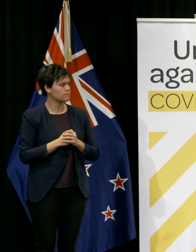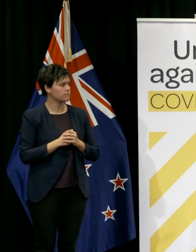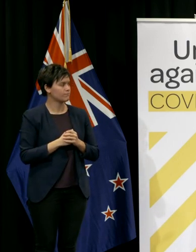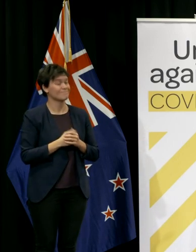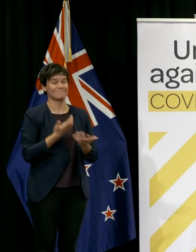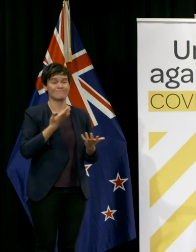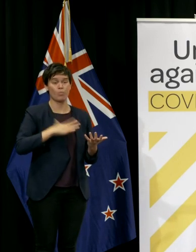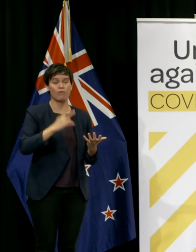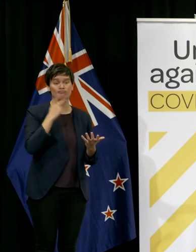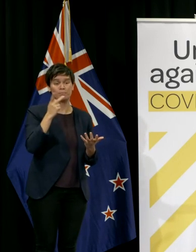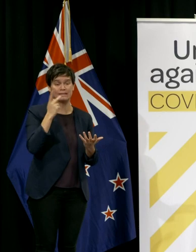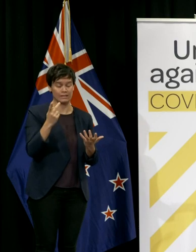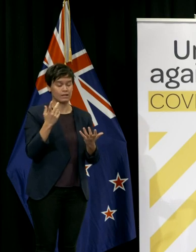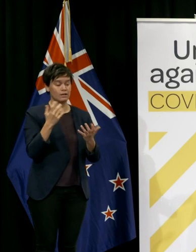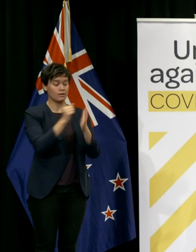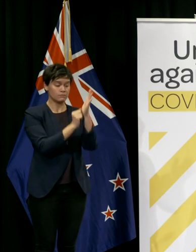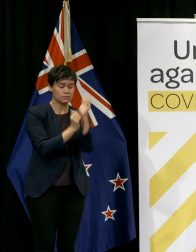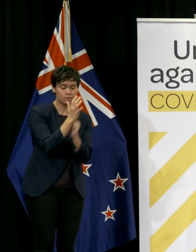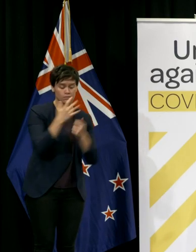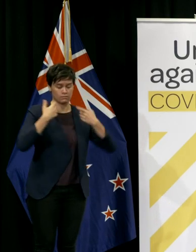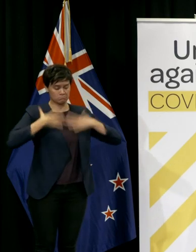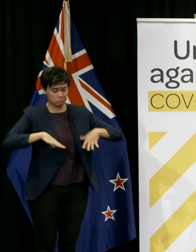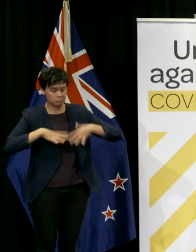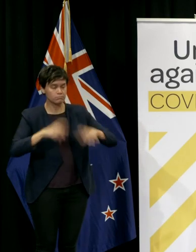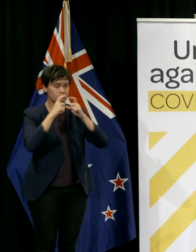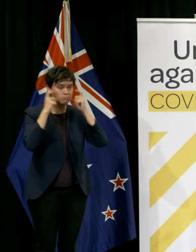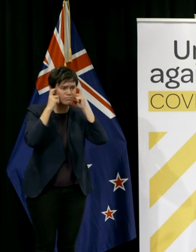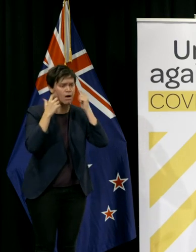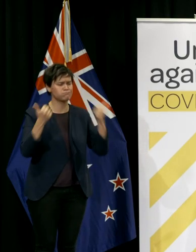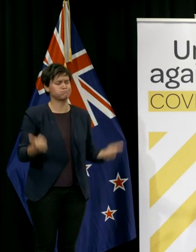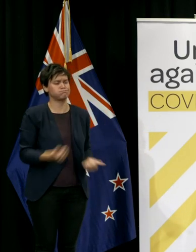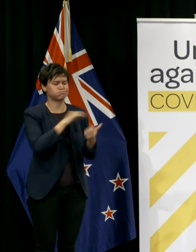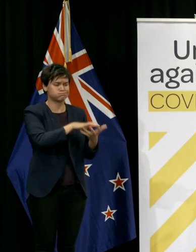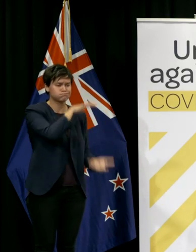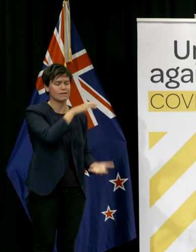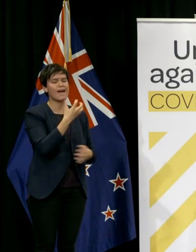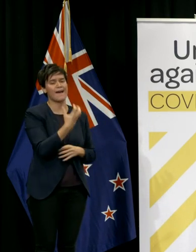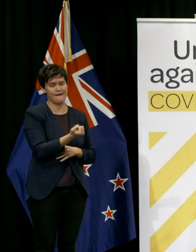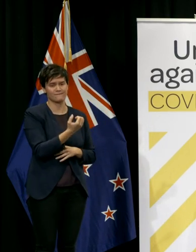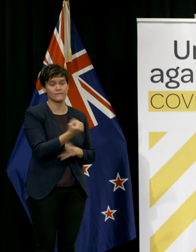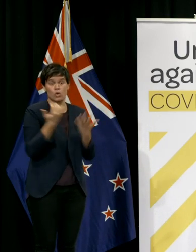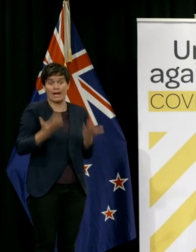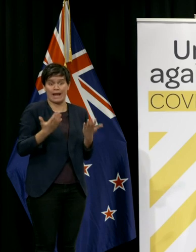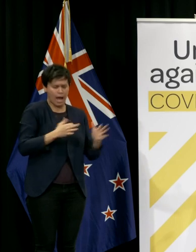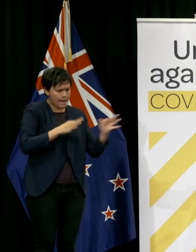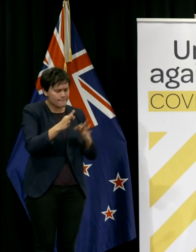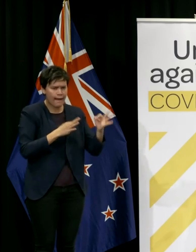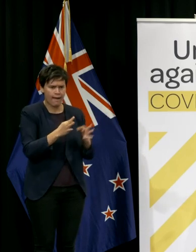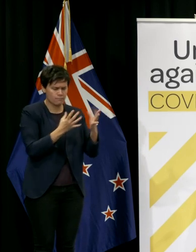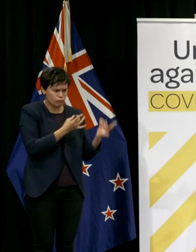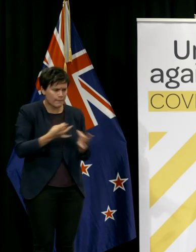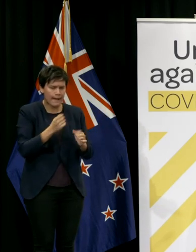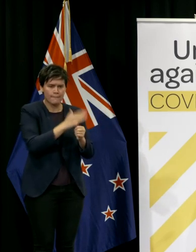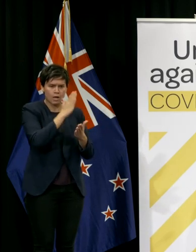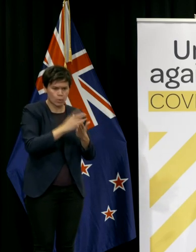have really good supplies of PPE. And the second thing is we are working hard over today to make sure it is out